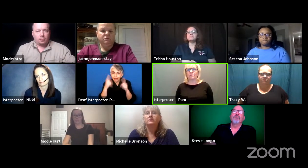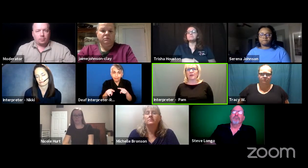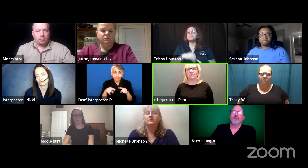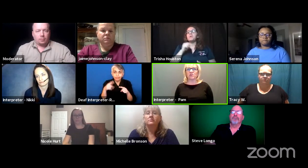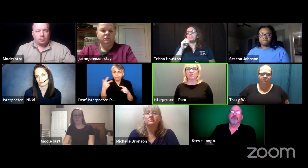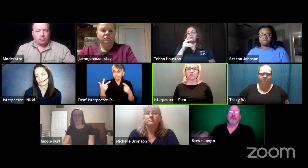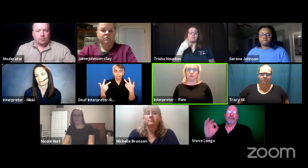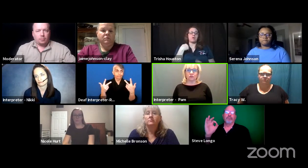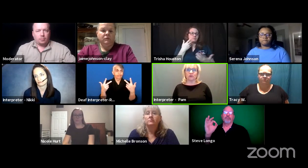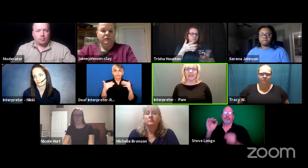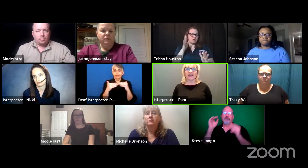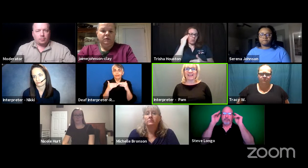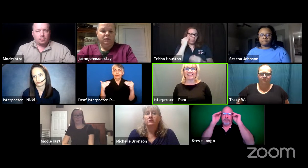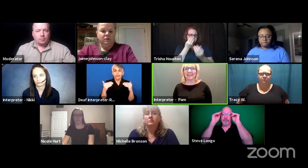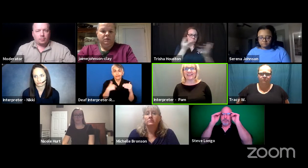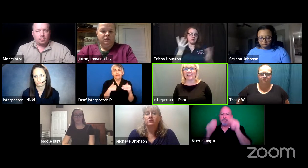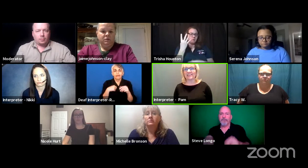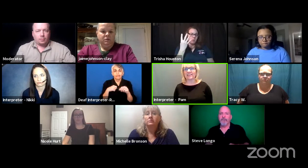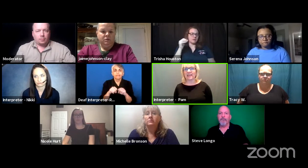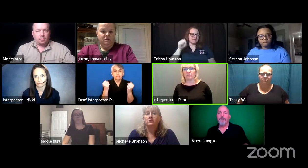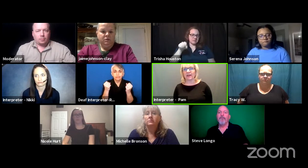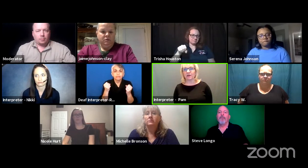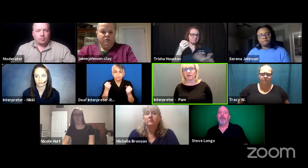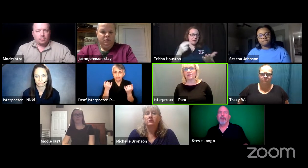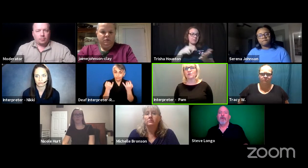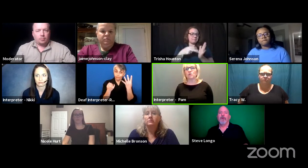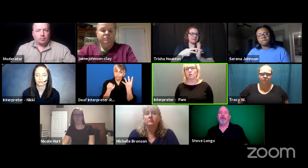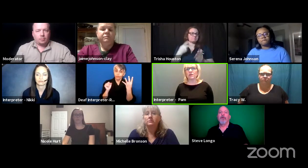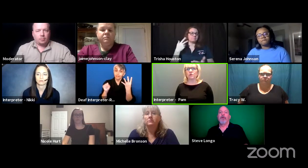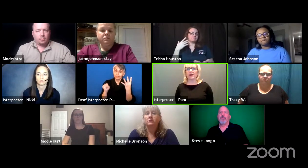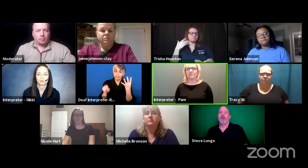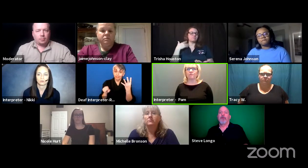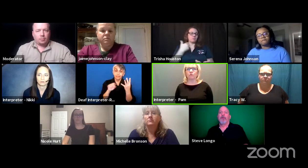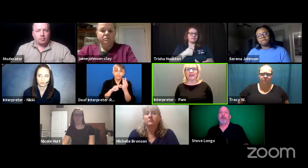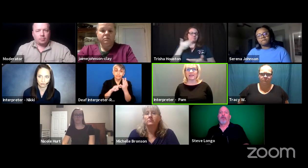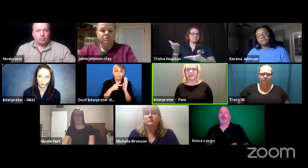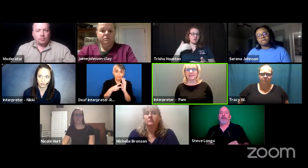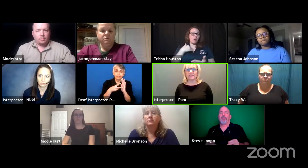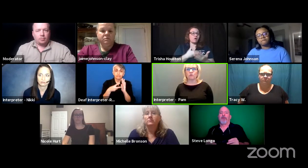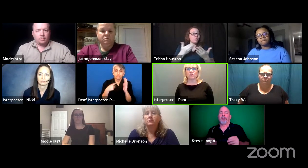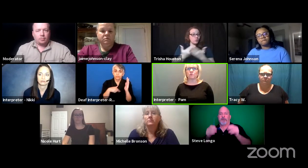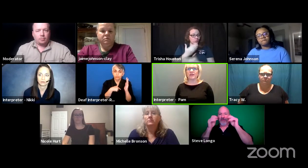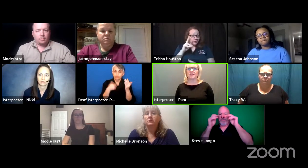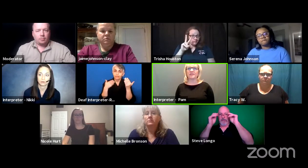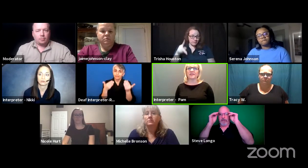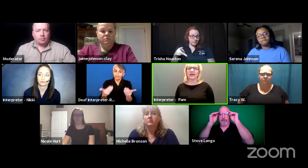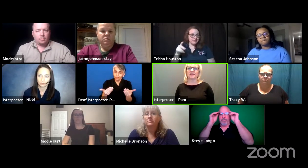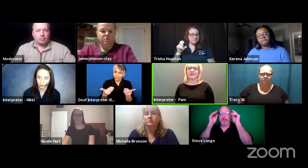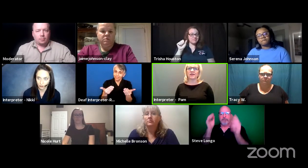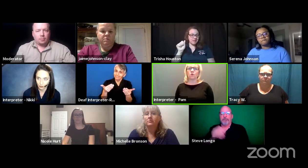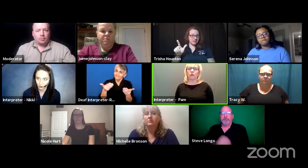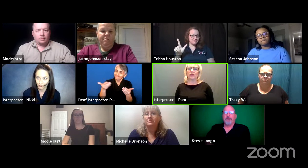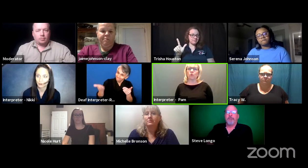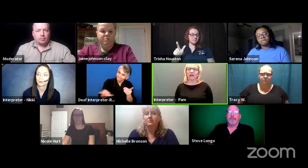My position is neutral unless needed as a tiebreaker. We do have 4 yeses, which means that we